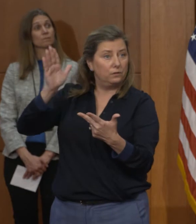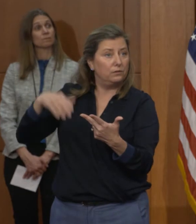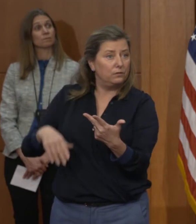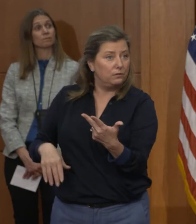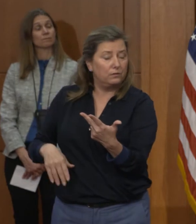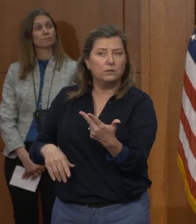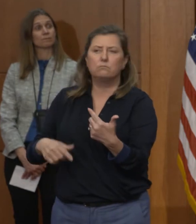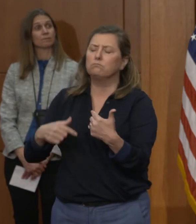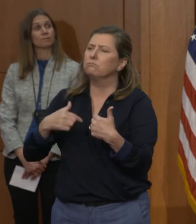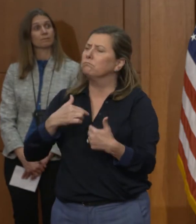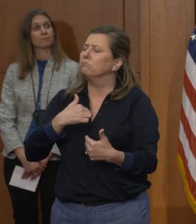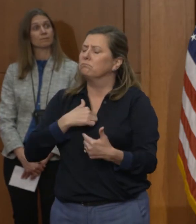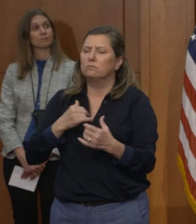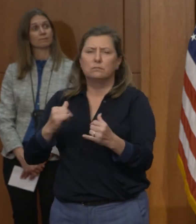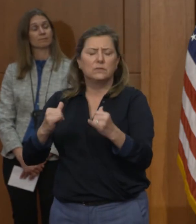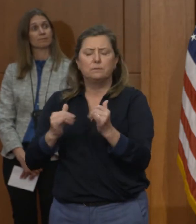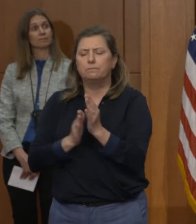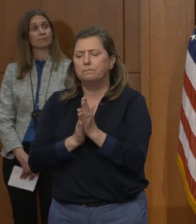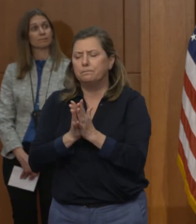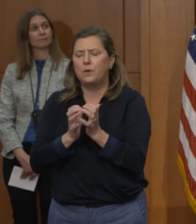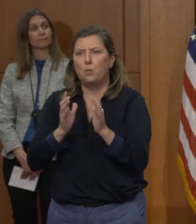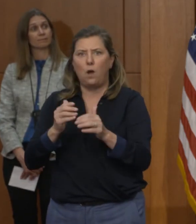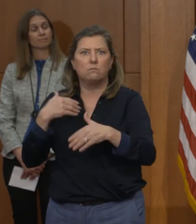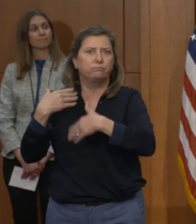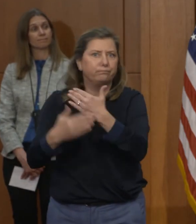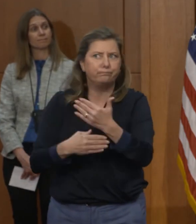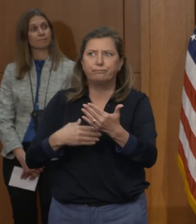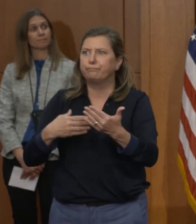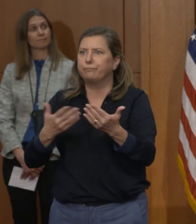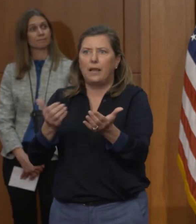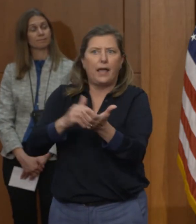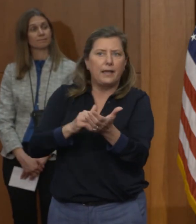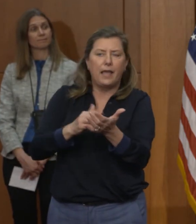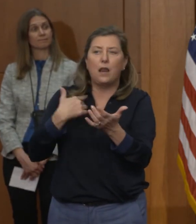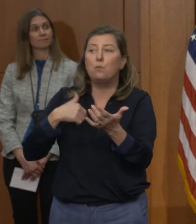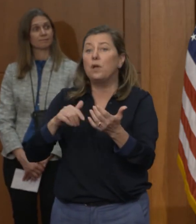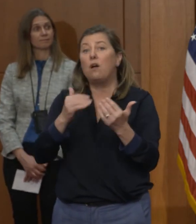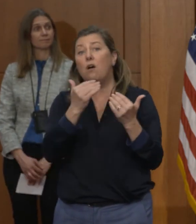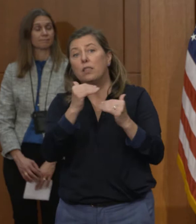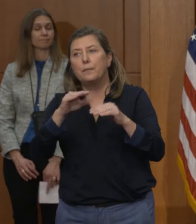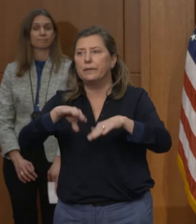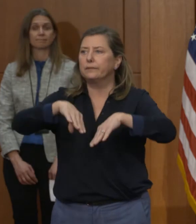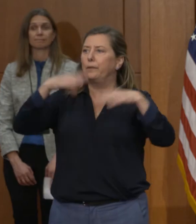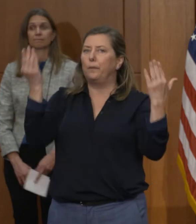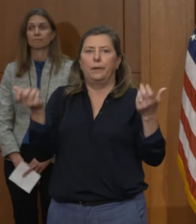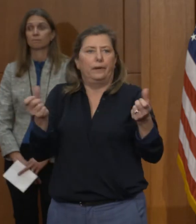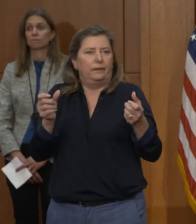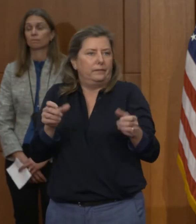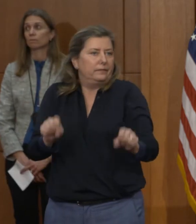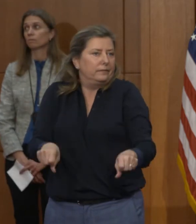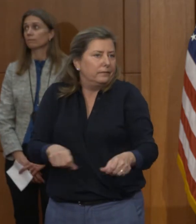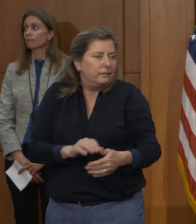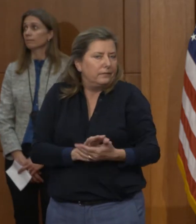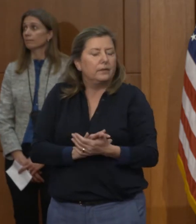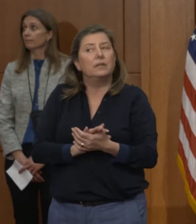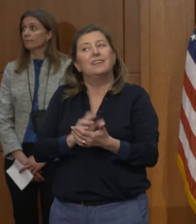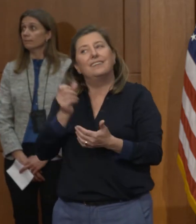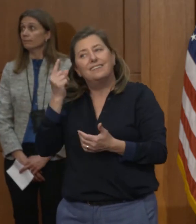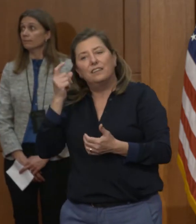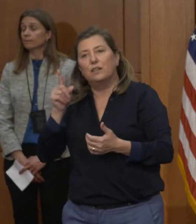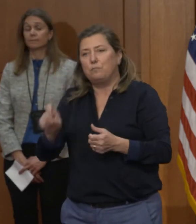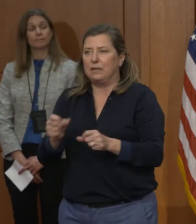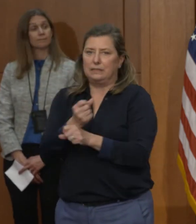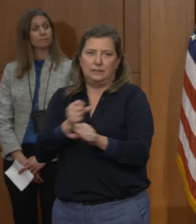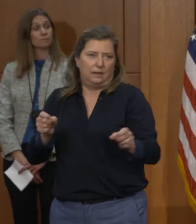as eager as anyone to move into the time where we can ease some of these restrictions. But we must do so in